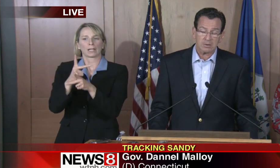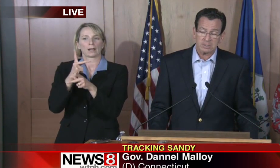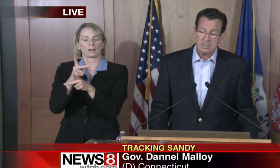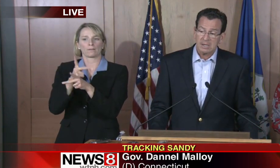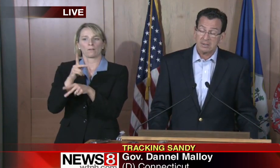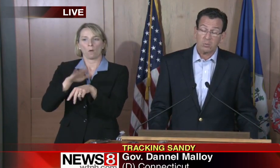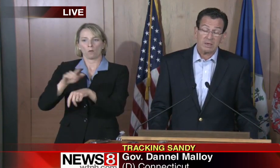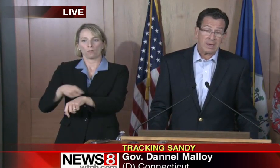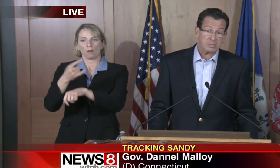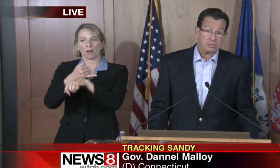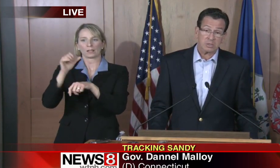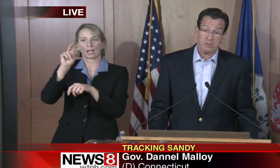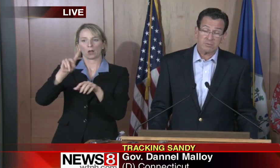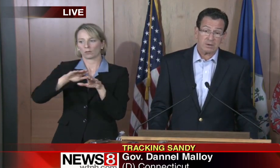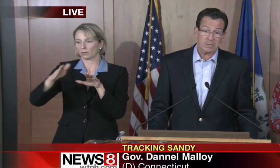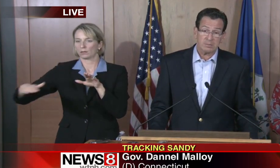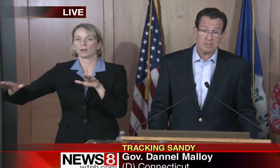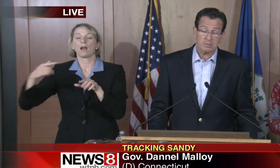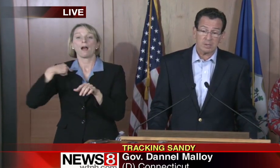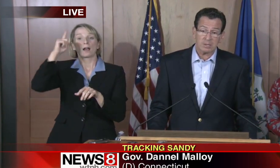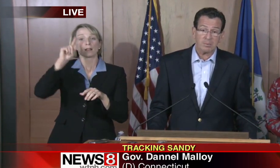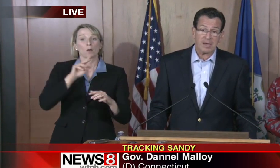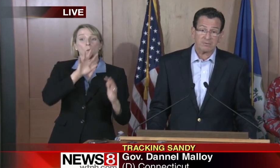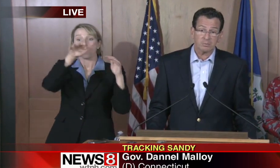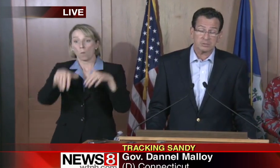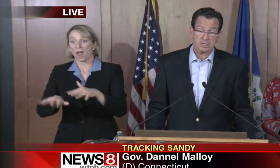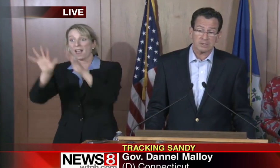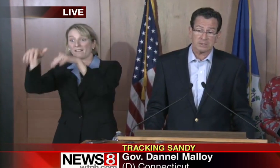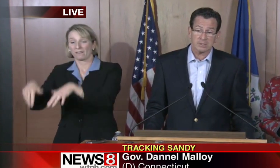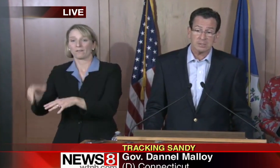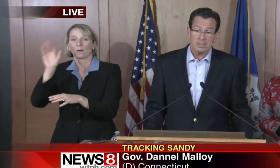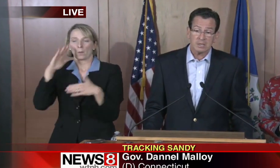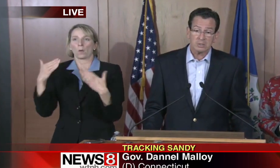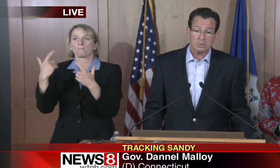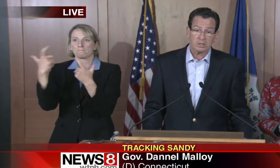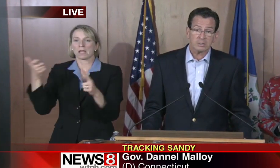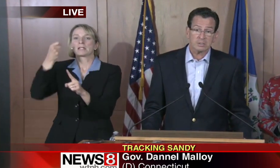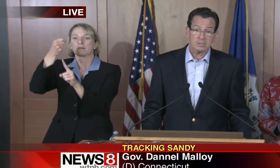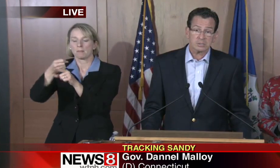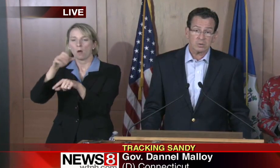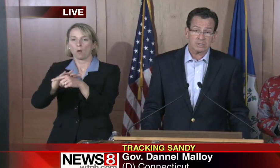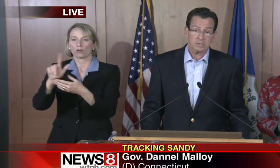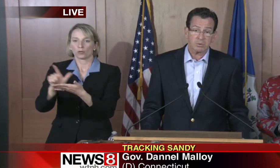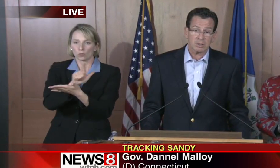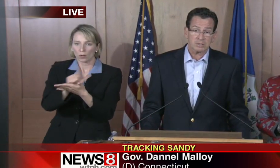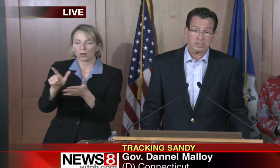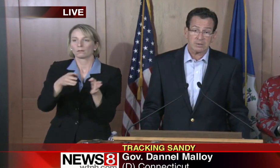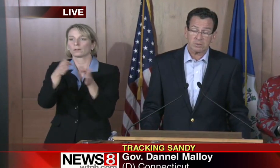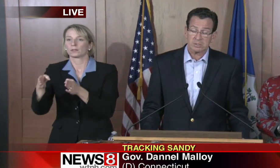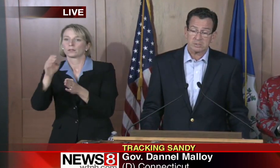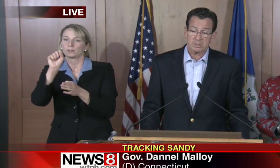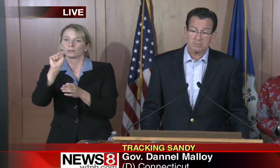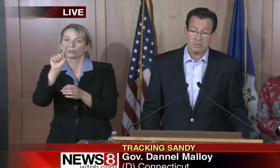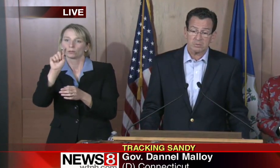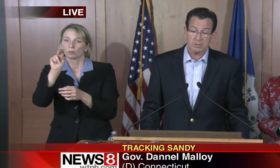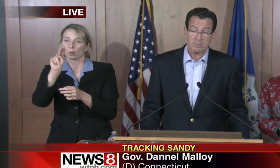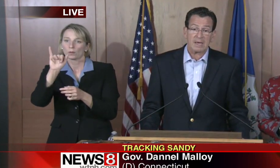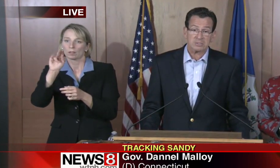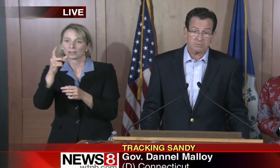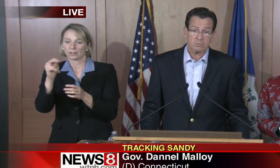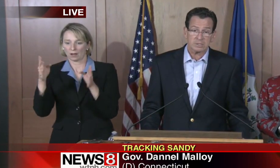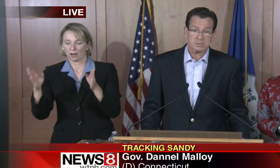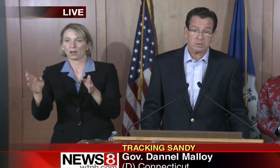throughout the sound. I think wave actions are going to be very impactful, particularly in the New London, Stonington part of the state where these